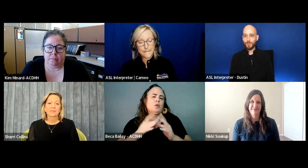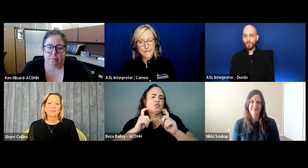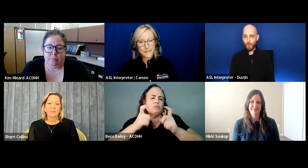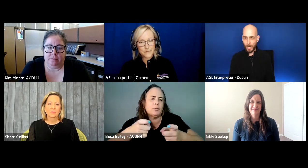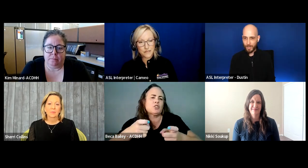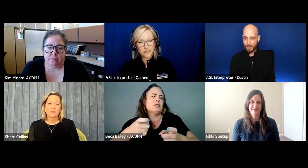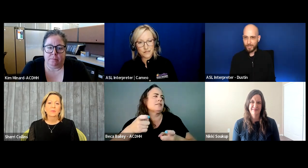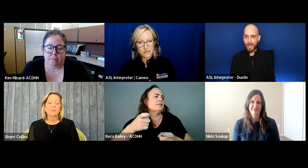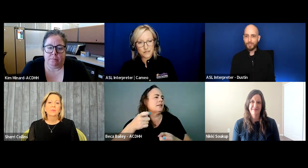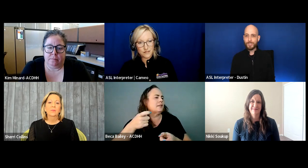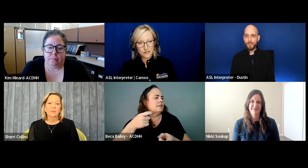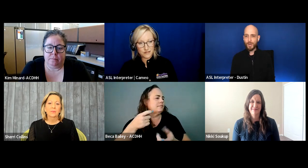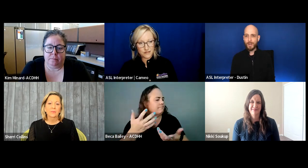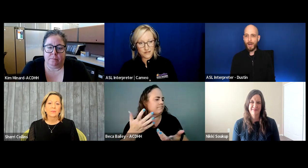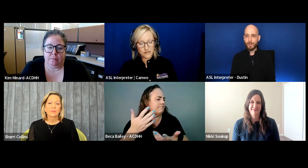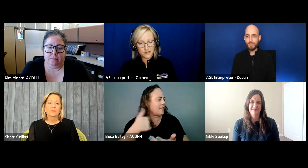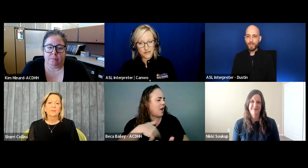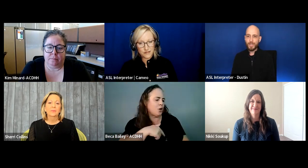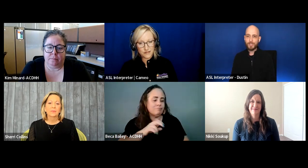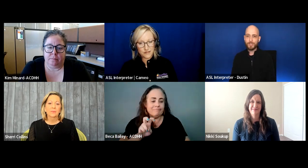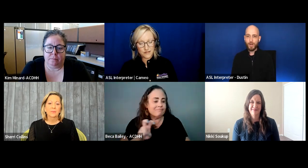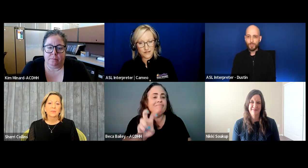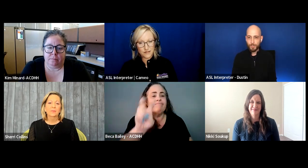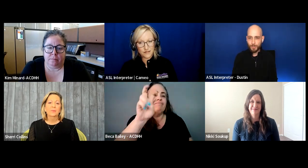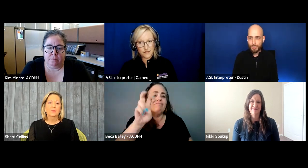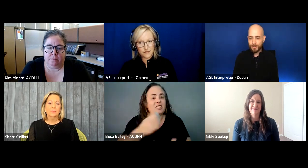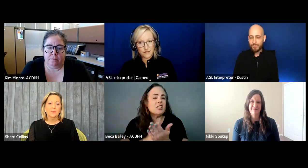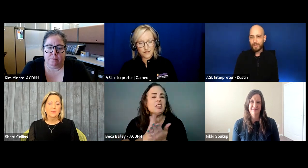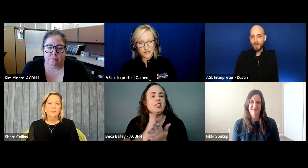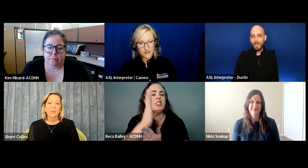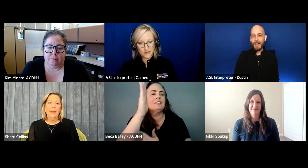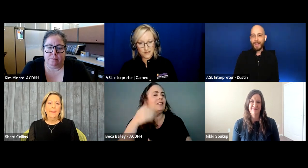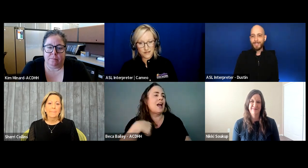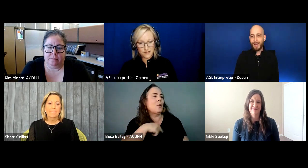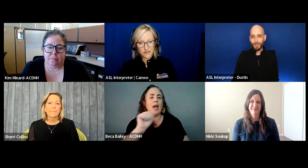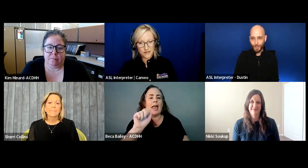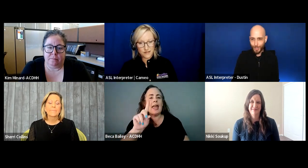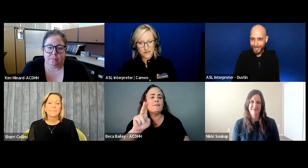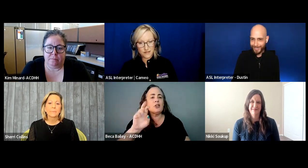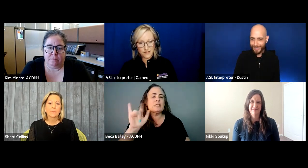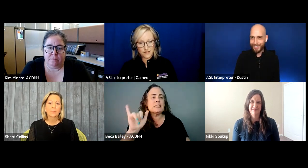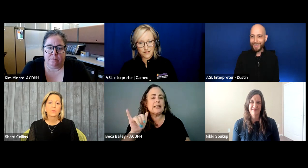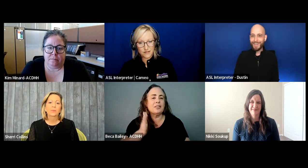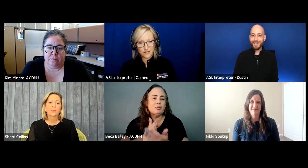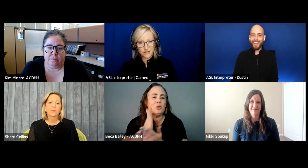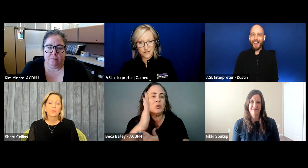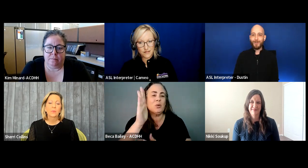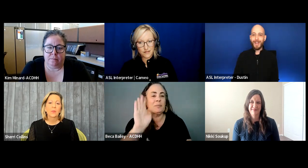time to bring awareness and to celebrate our community's contributions and our